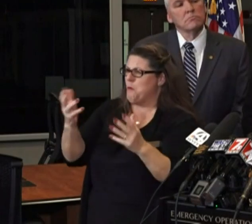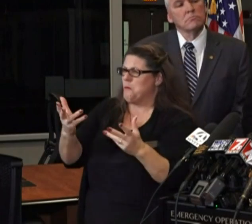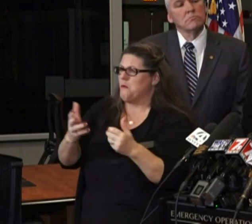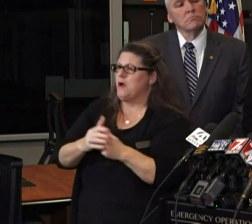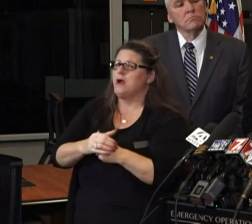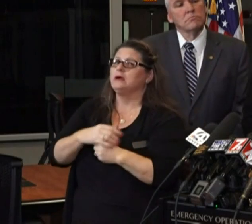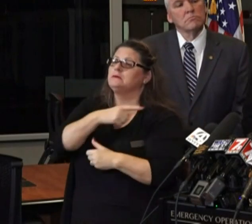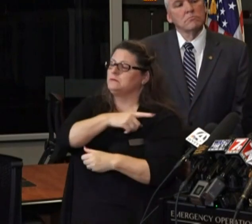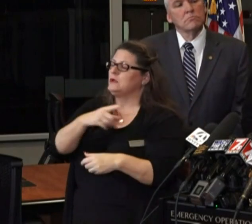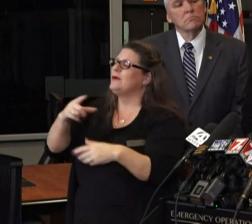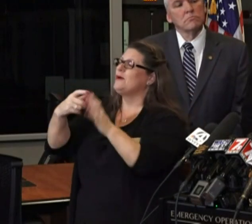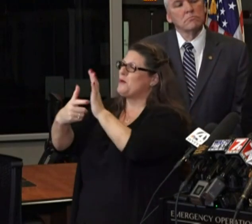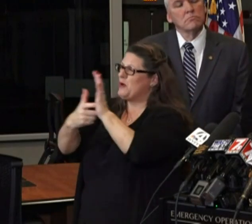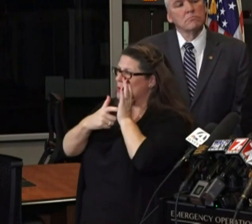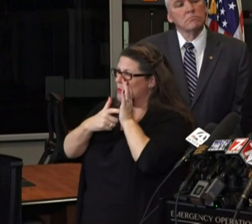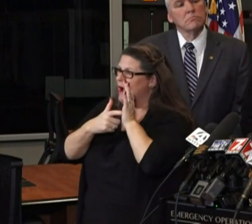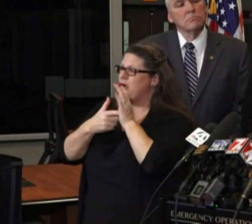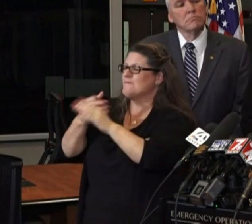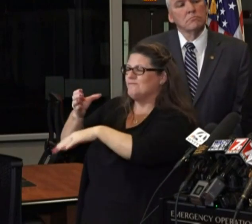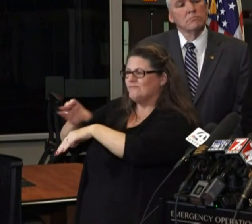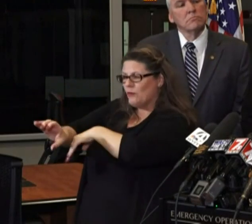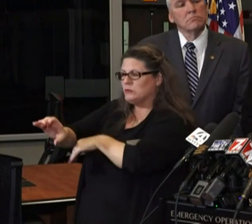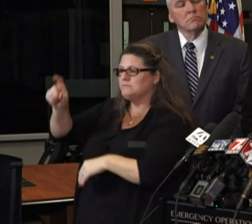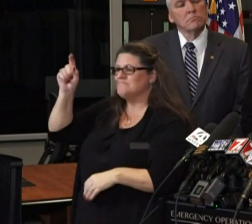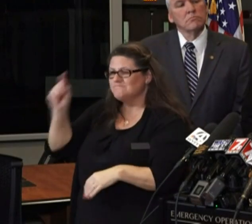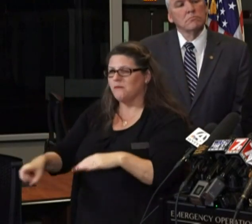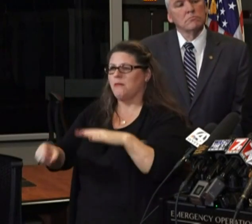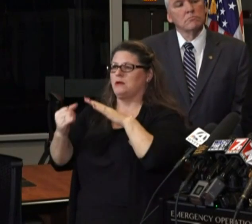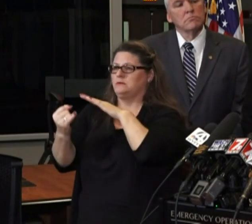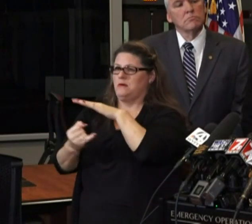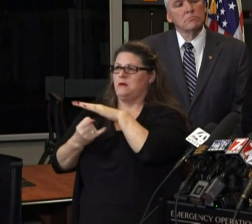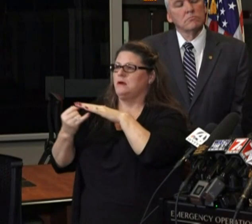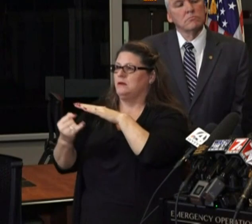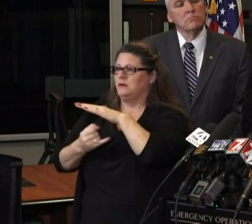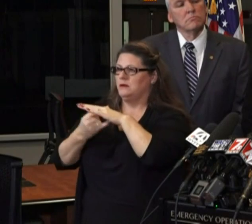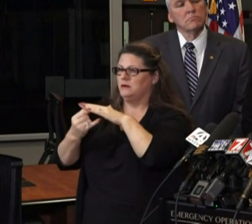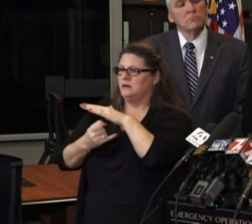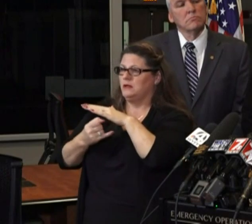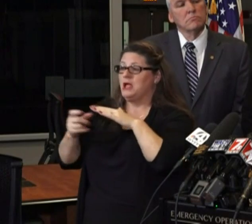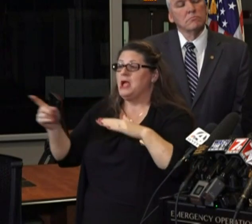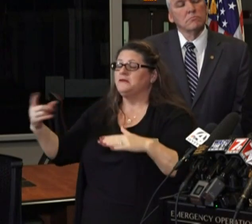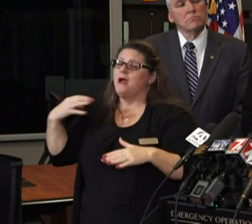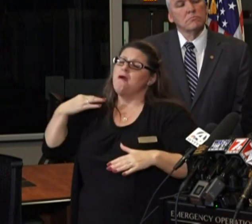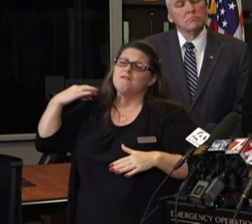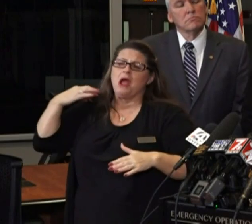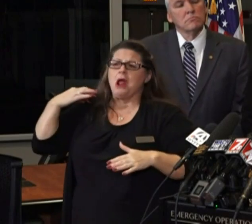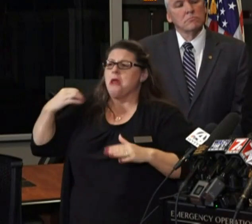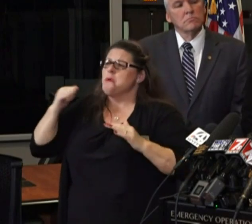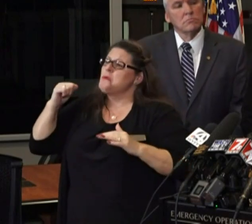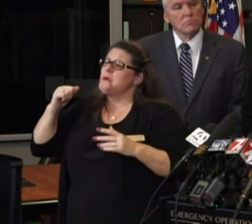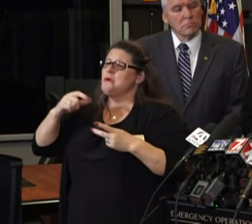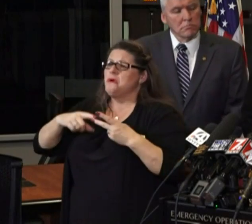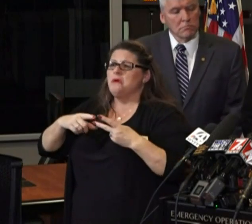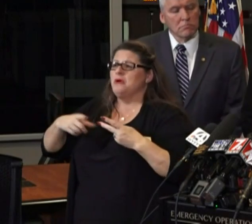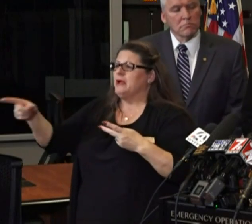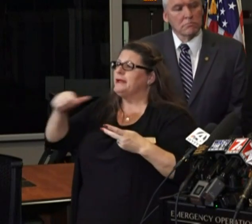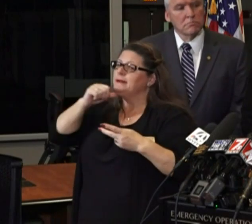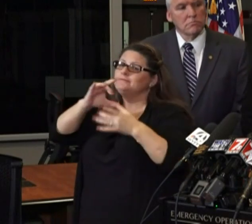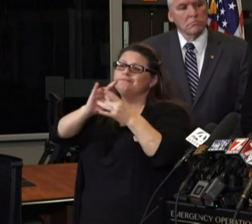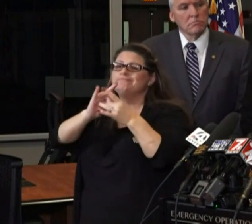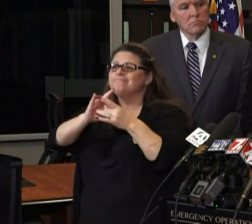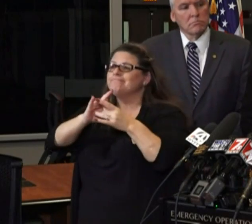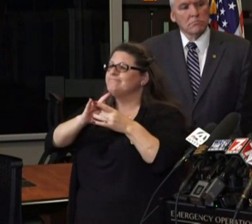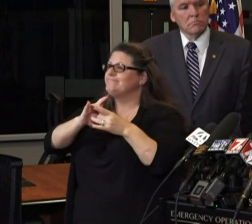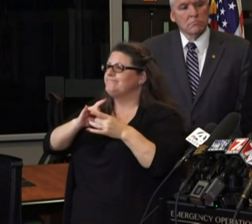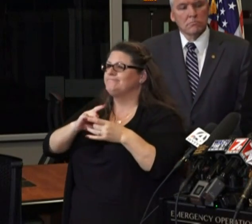To require them and to enforce isolation measures so that if it's not voluntary, if they're not cooperative, then we can